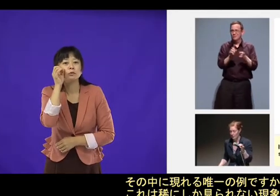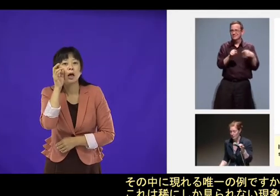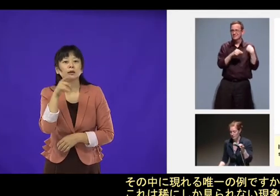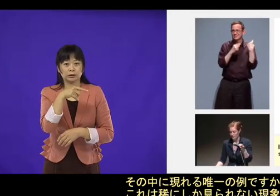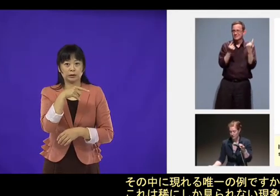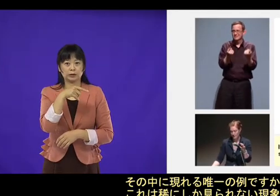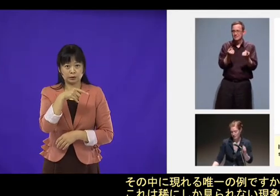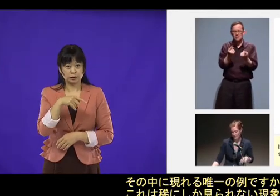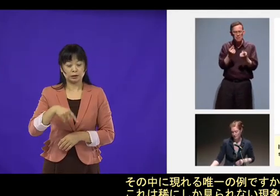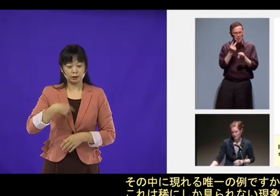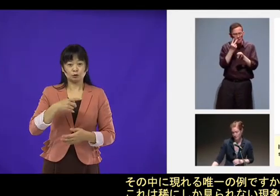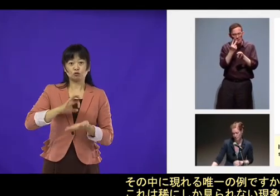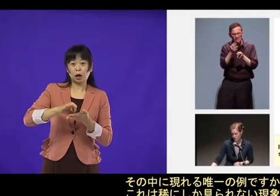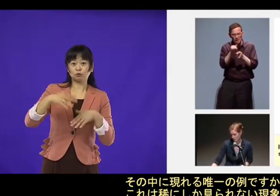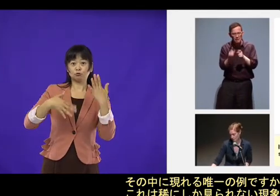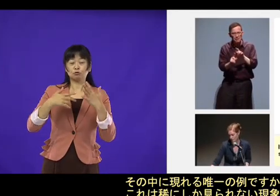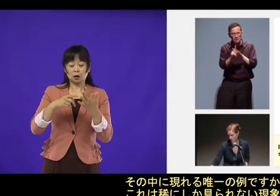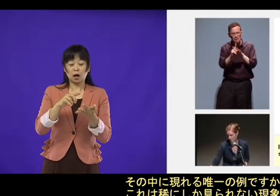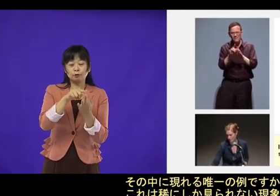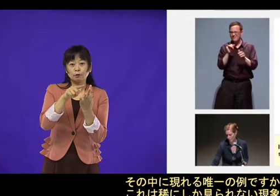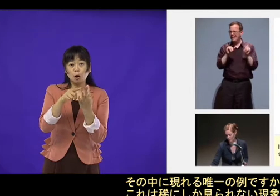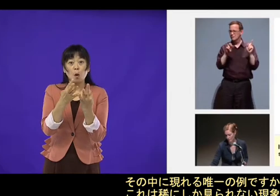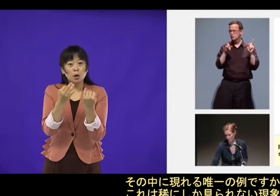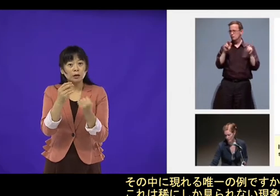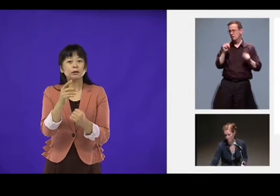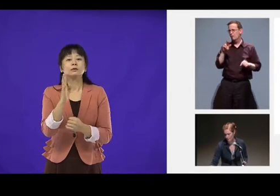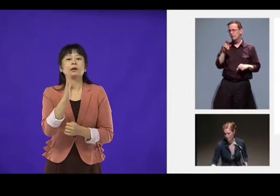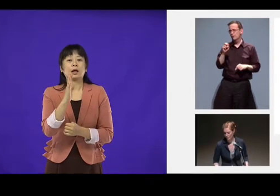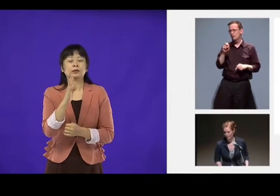rare phenomenon. It's not like you see signers doing this all the time.